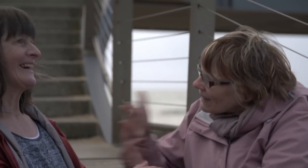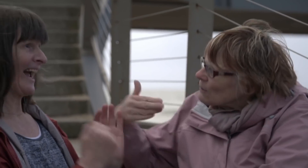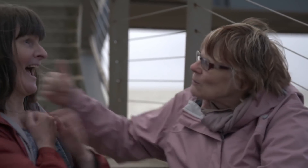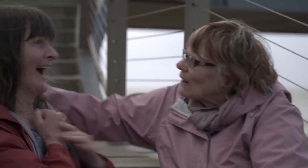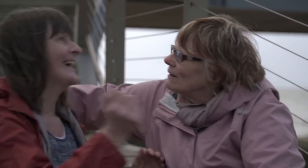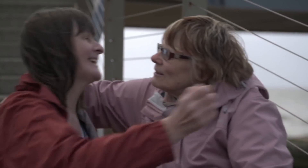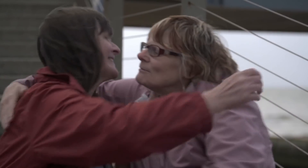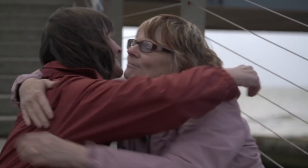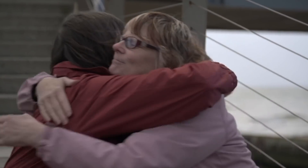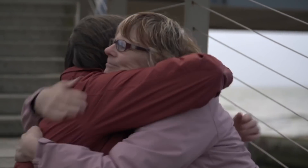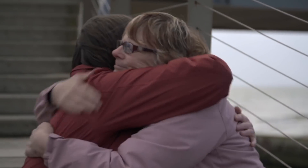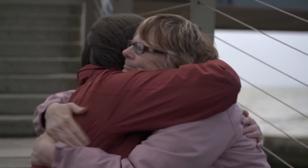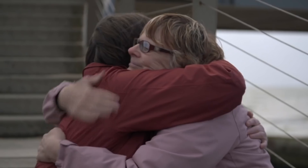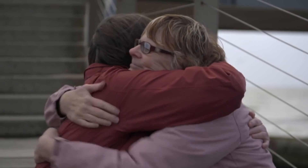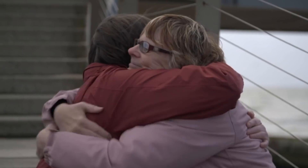Thank you for being my friend. Give me a hug.